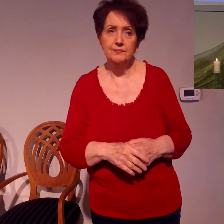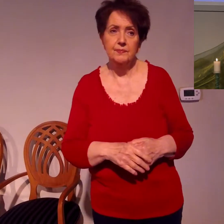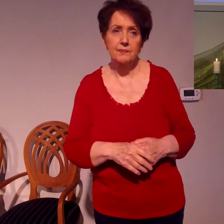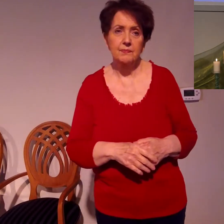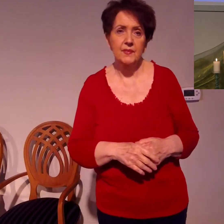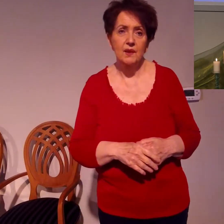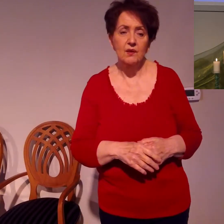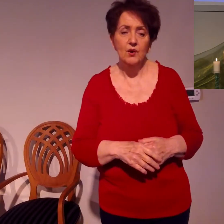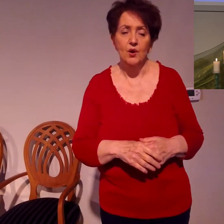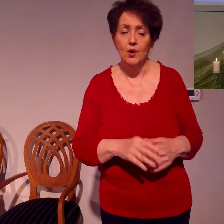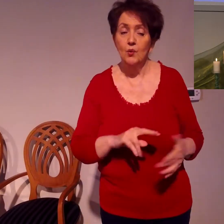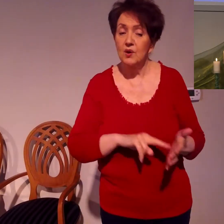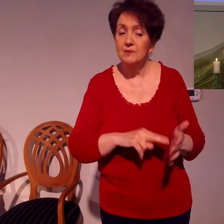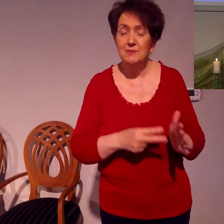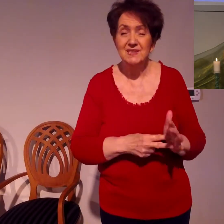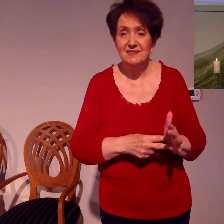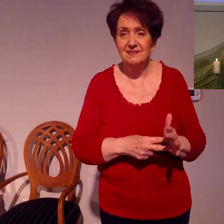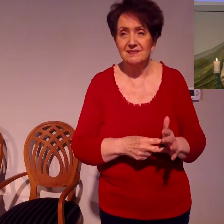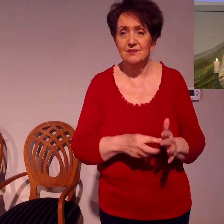Or what the water is.